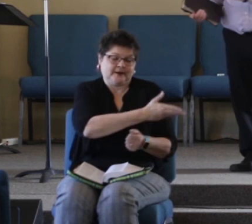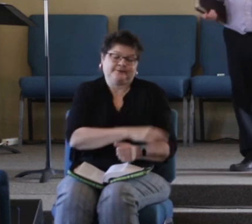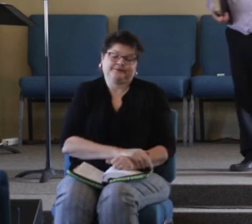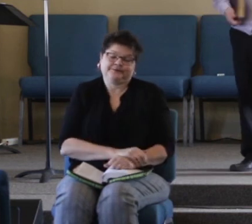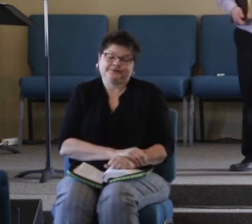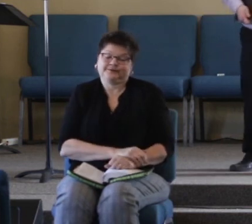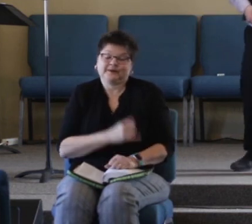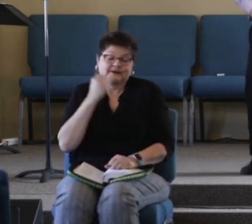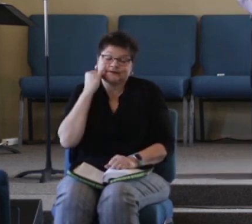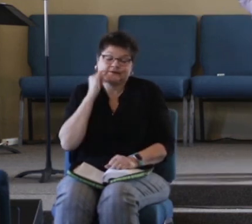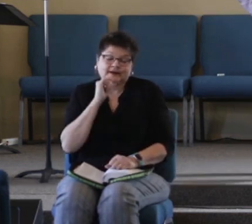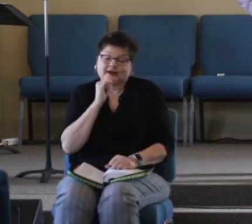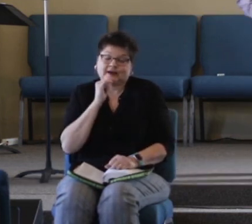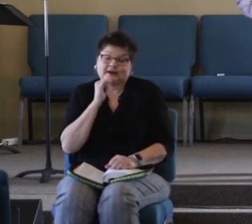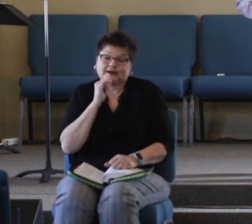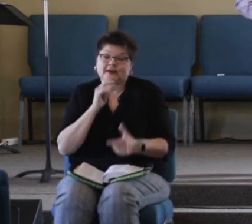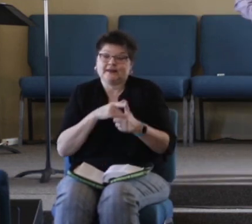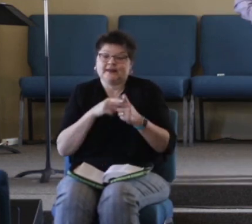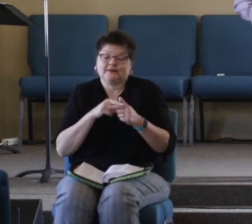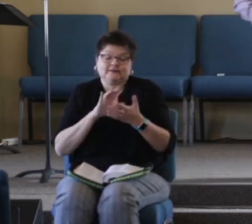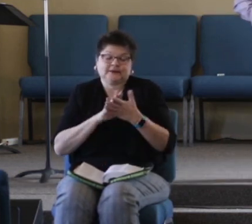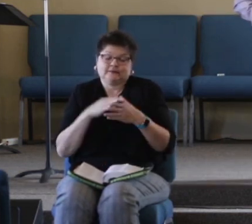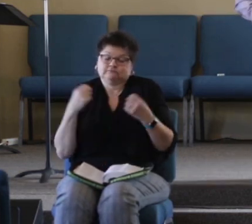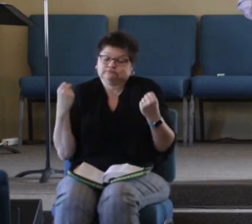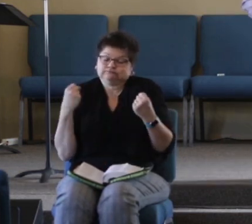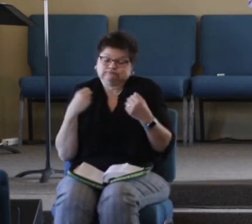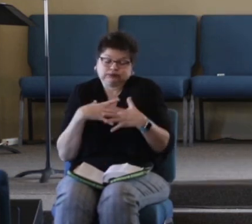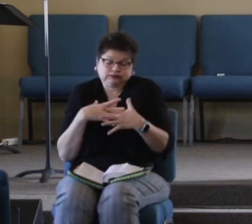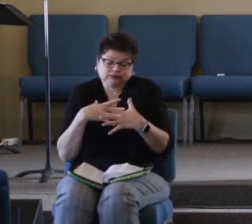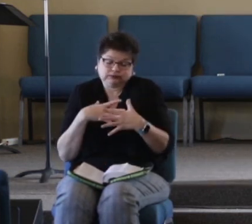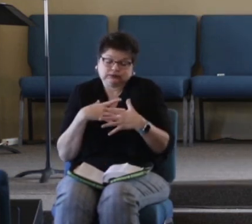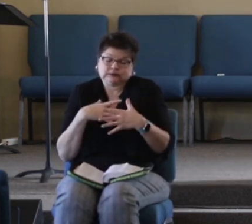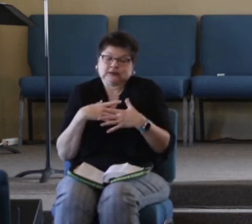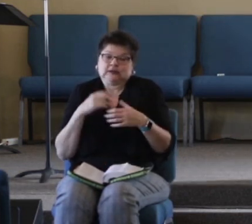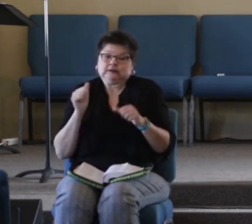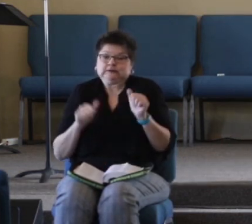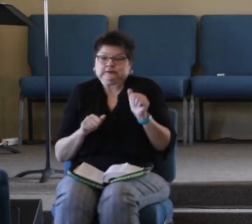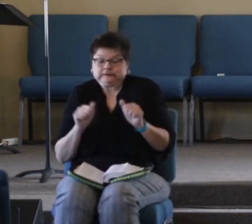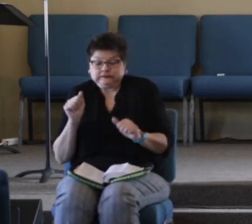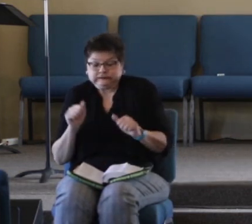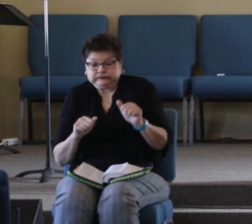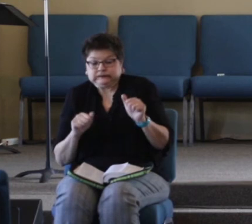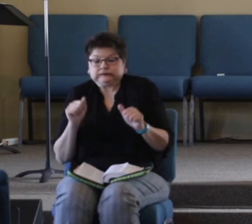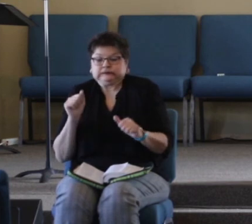Because if not, then fear runs away with us. Doubt runs away with us.